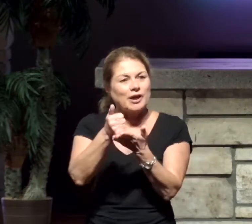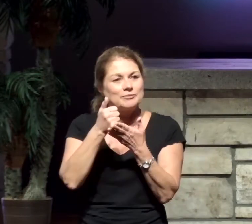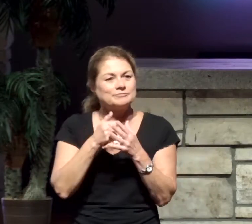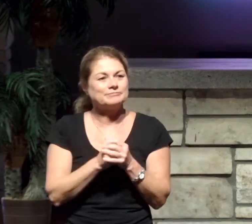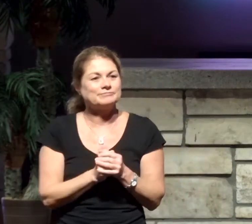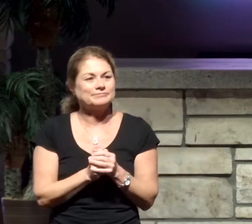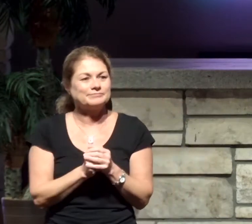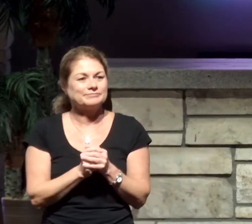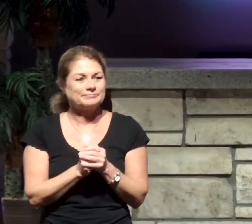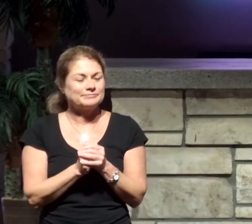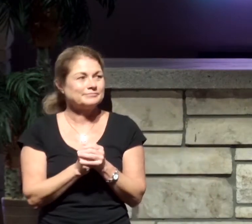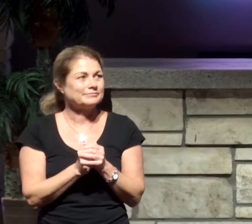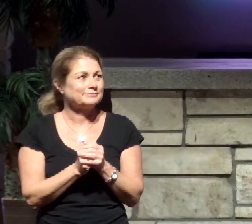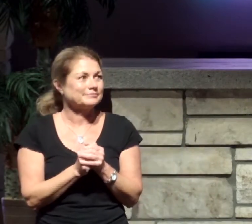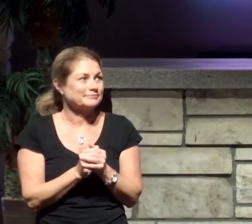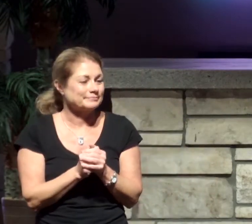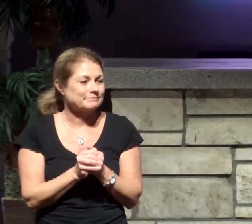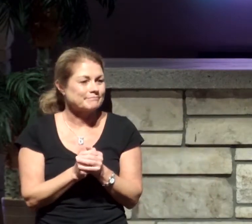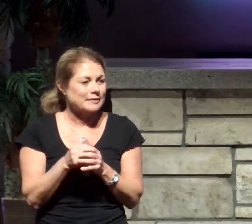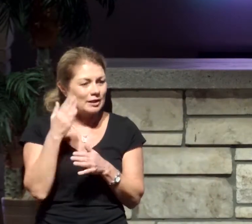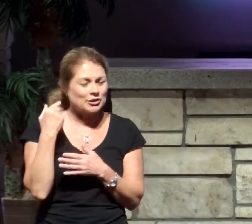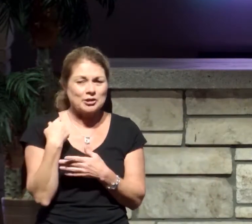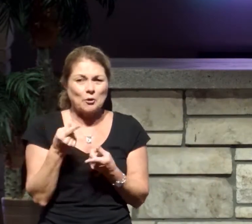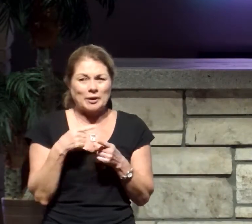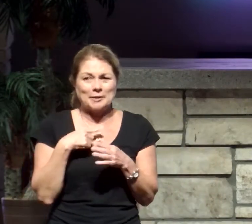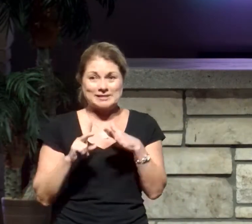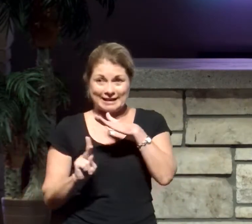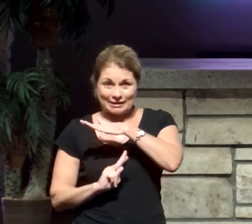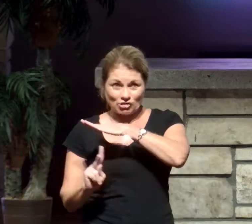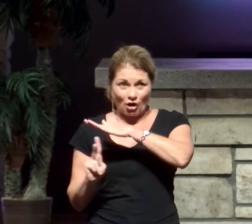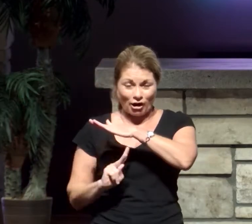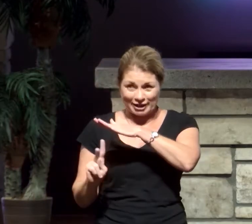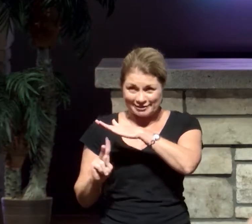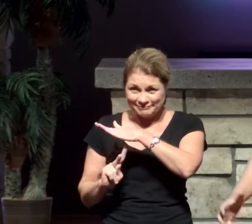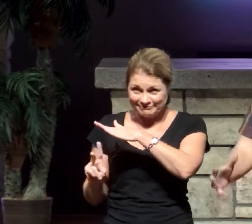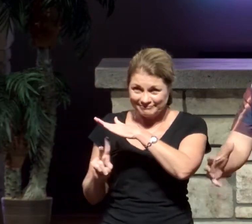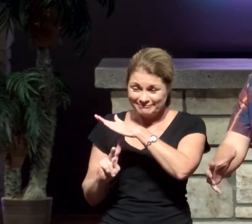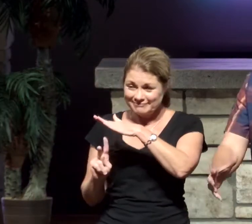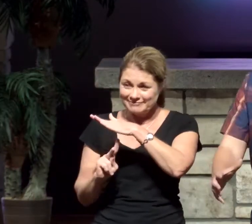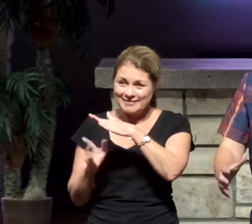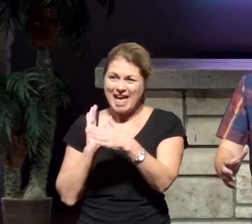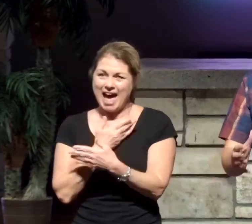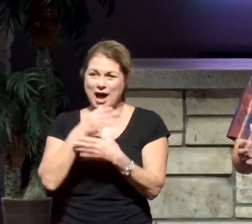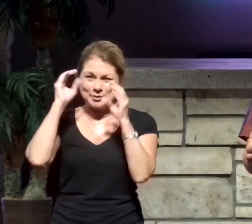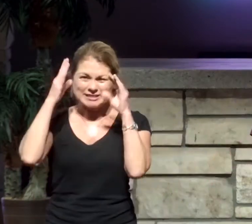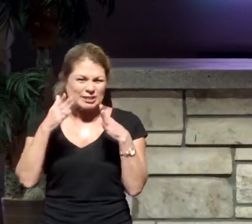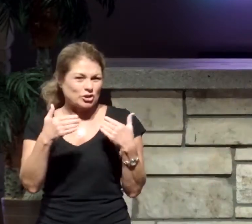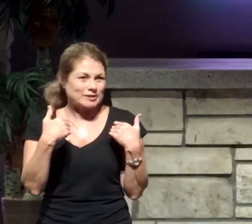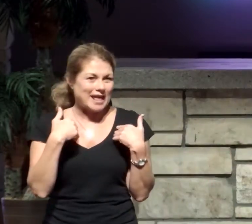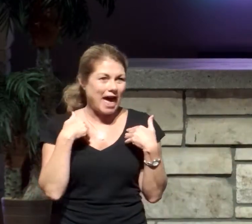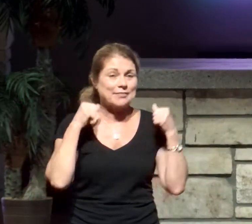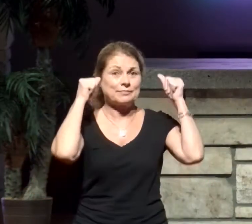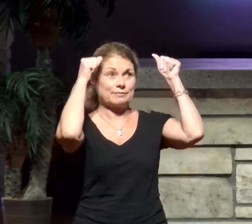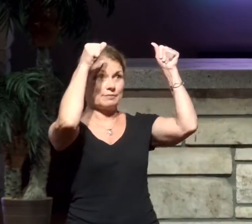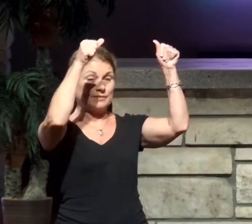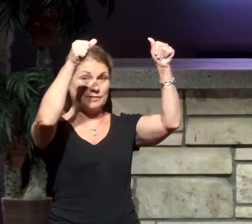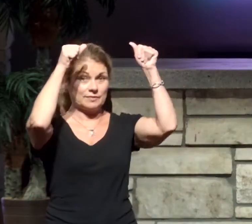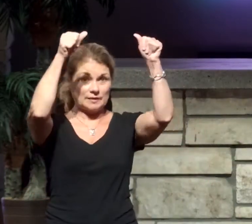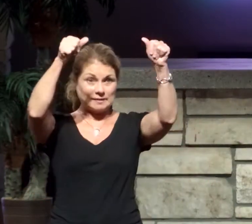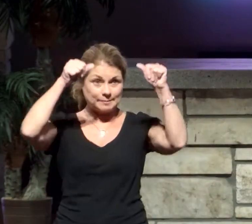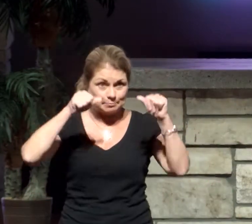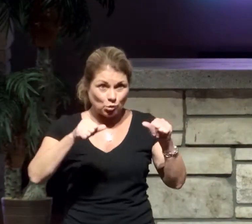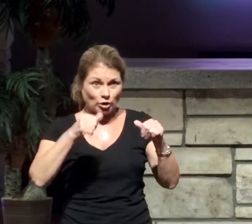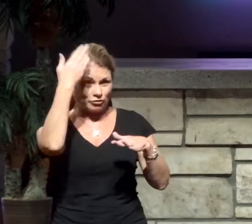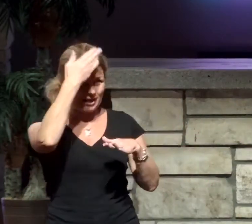that. Well, you know, when I was in kindergarten, our teacher, she had this clipboard that was at the front of the room,